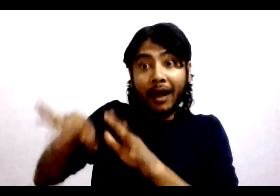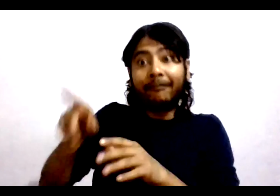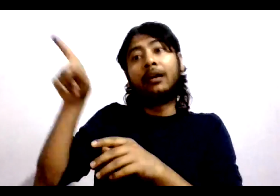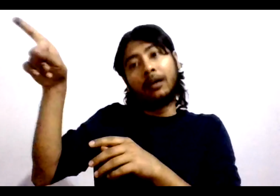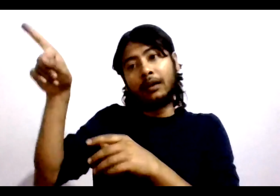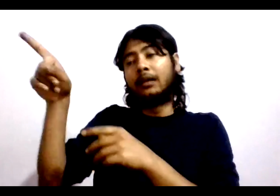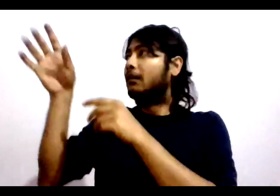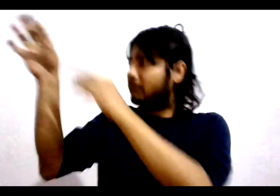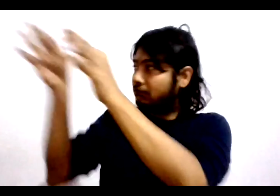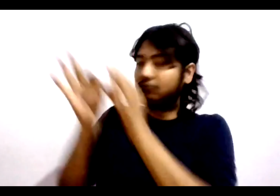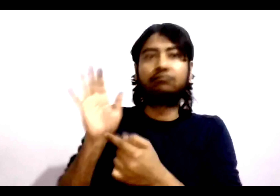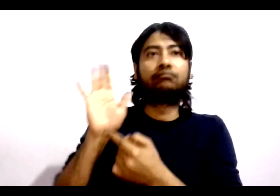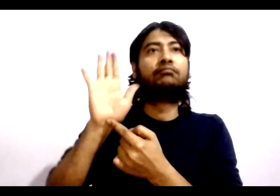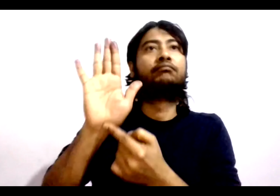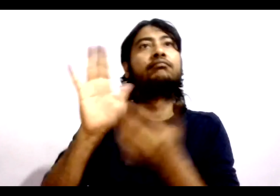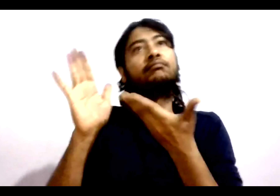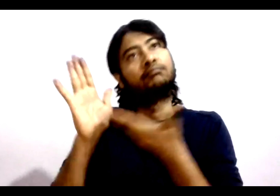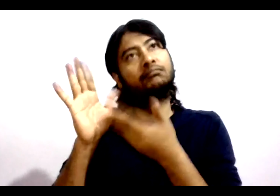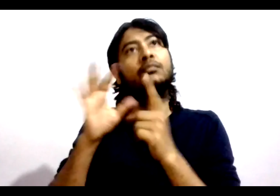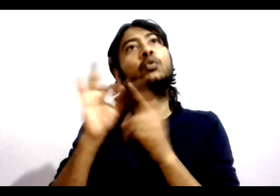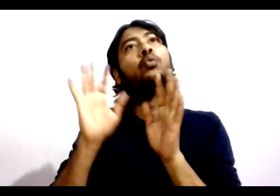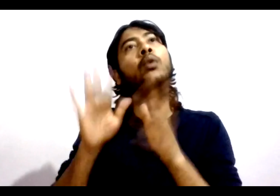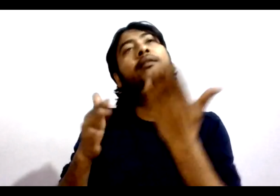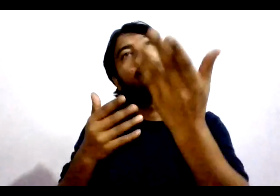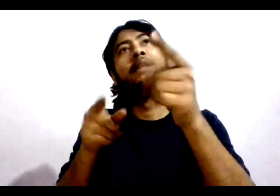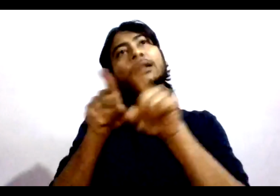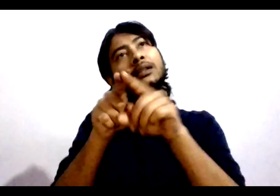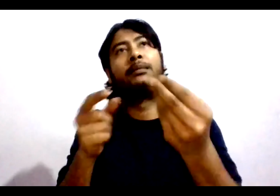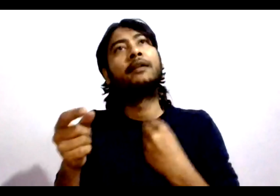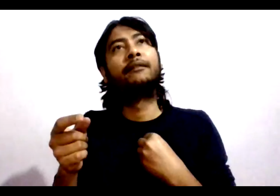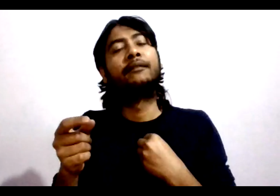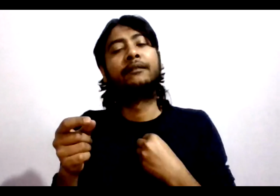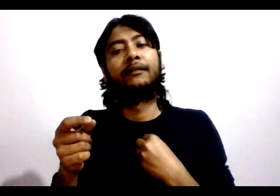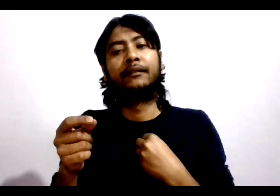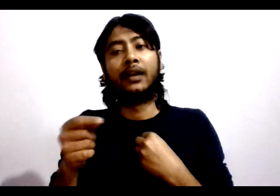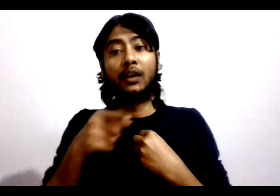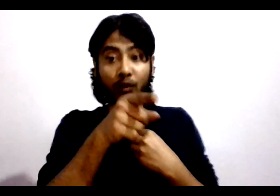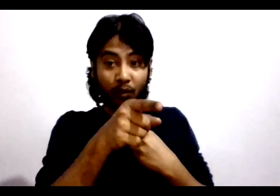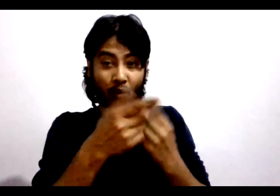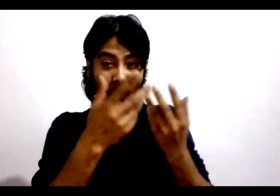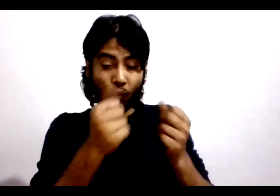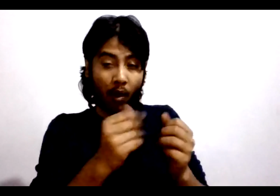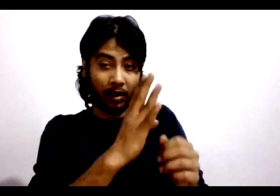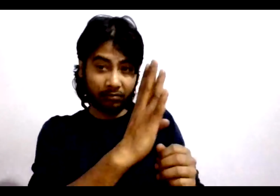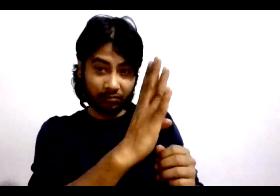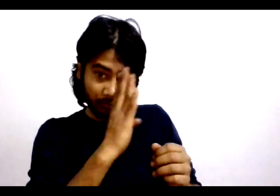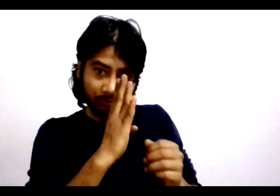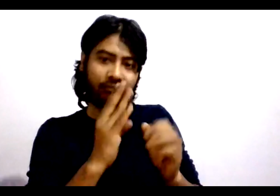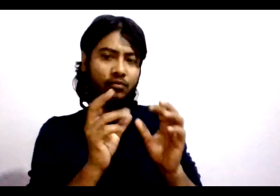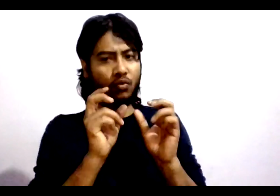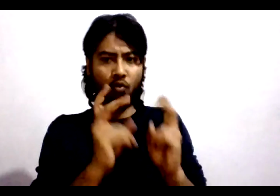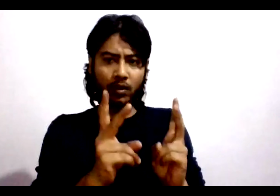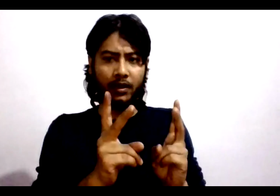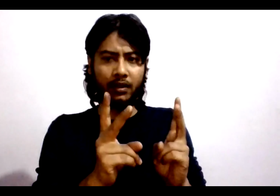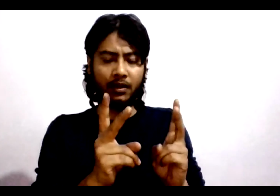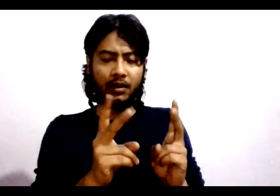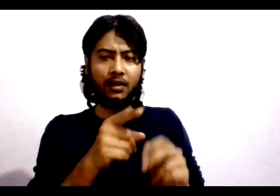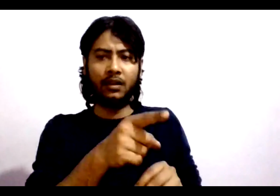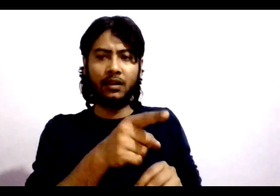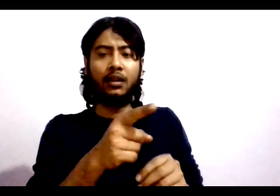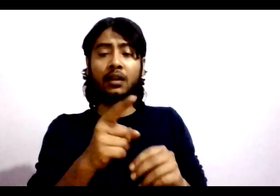Maybe you can, if there is any specific case, you can always get back to me separately from this. I think